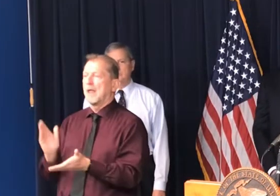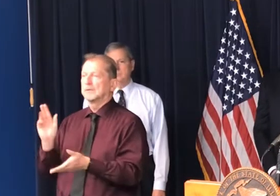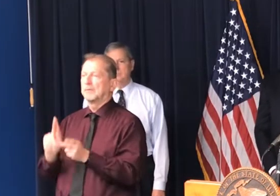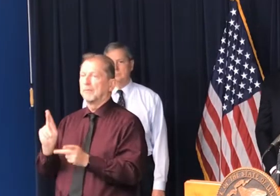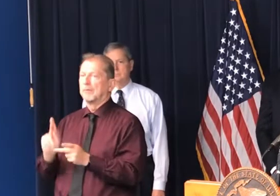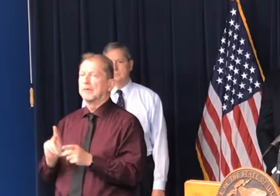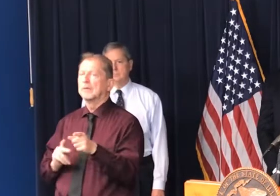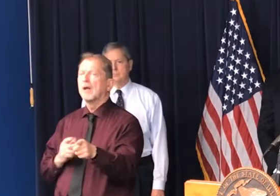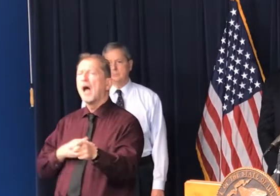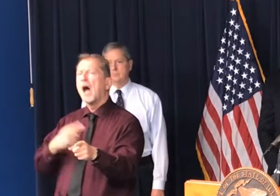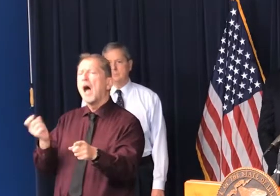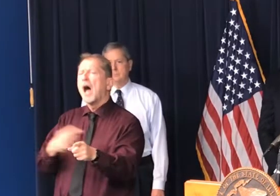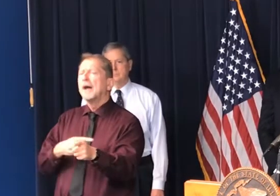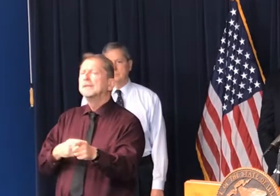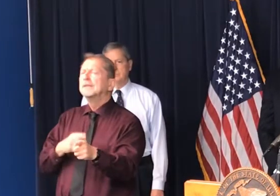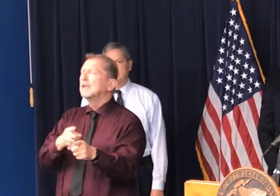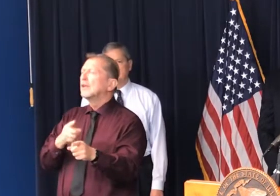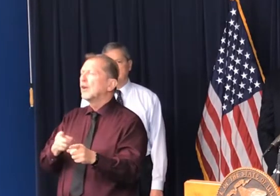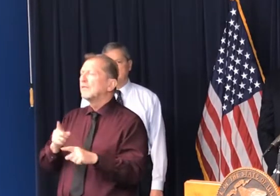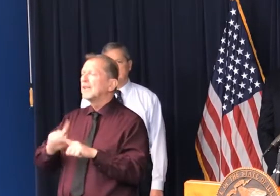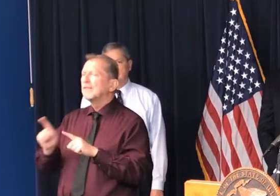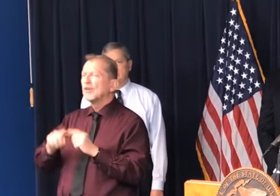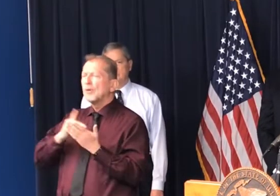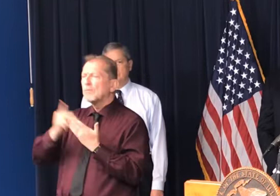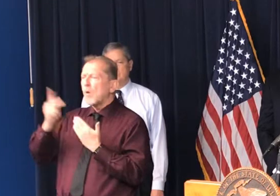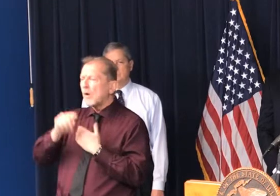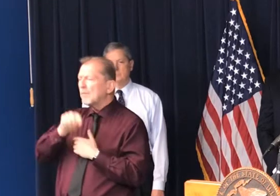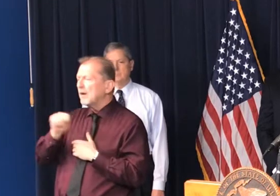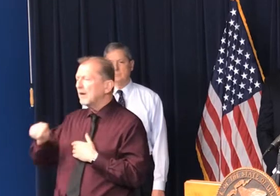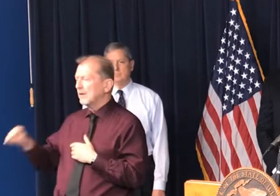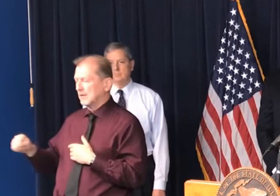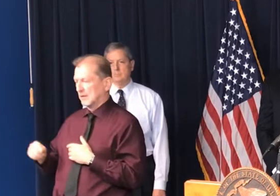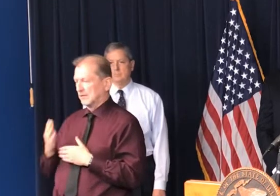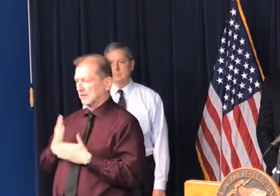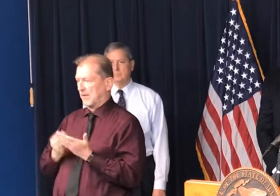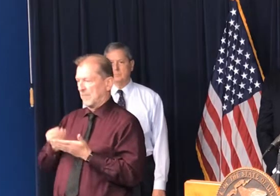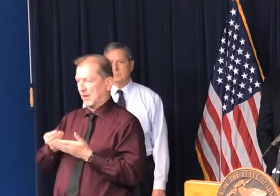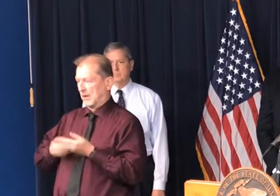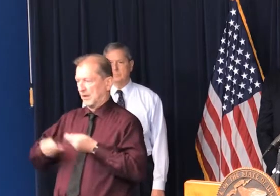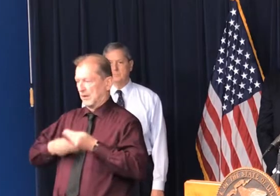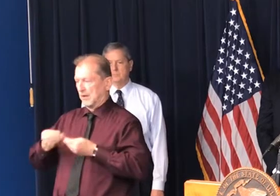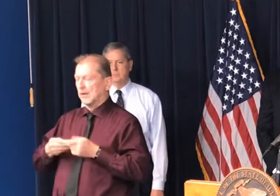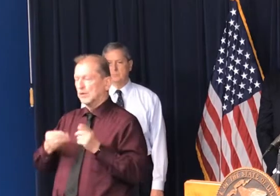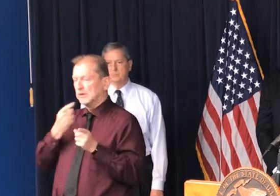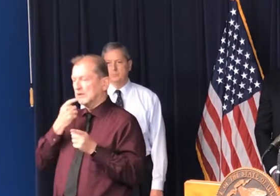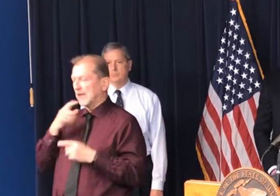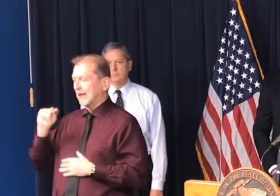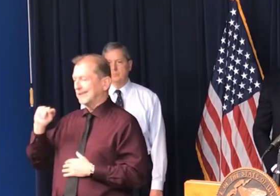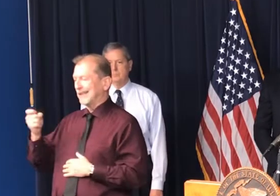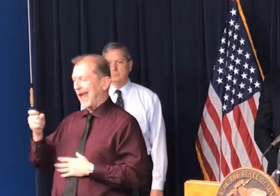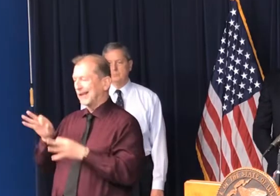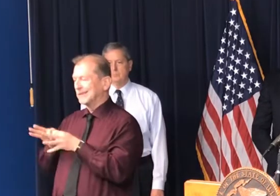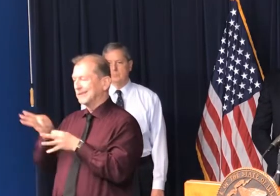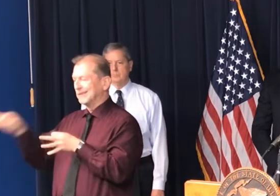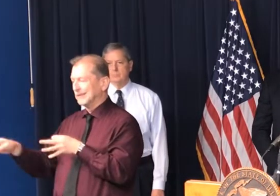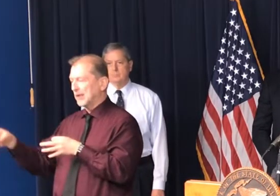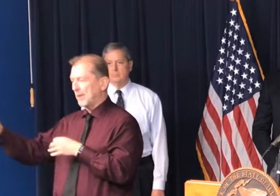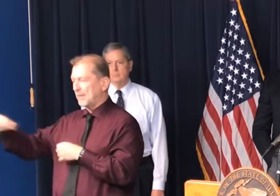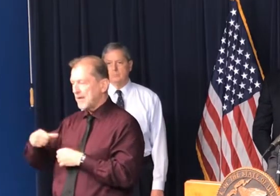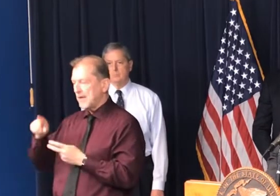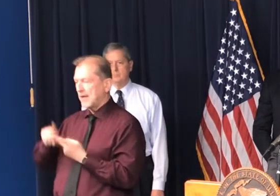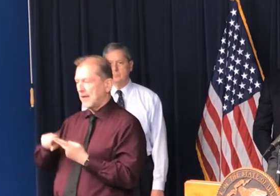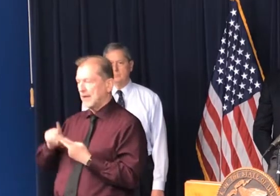sir. Are there, Governor, are there spending priorities or programs that are going to have to be sort of pushed back because of the tax deadline being pushed to